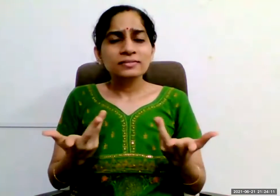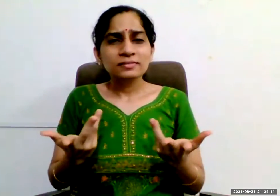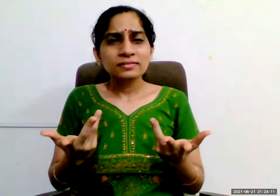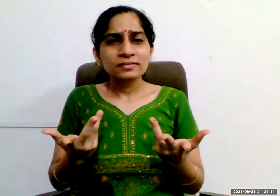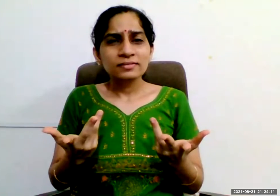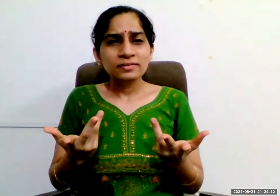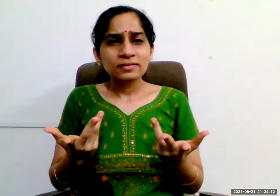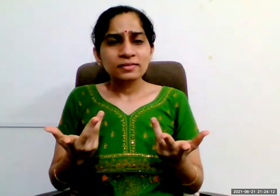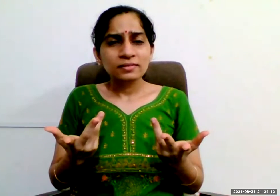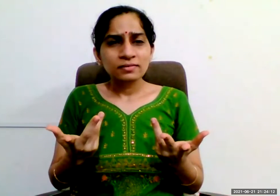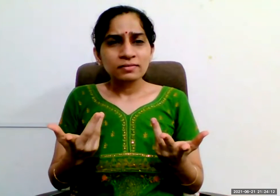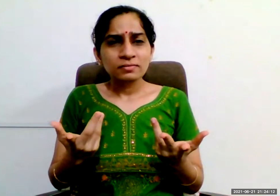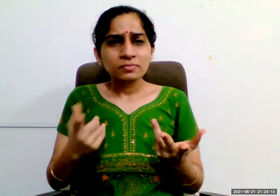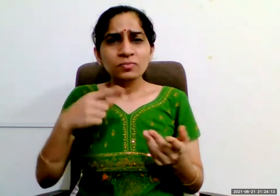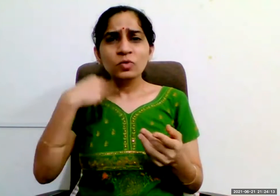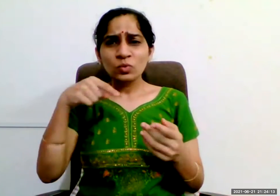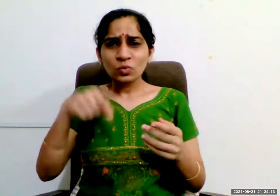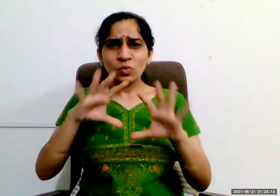Who created me? Who created this entire universe?